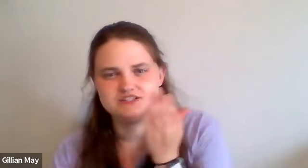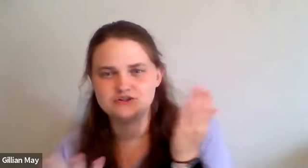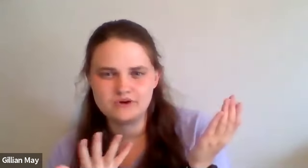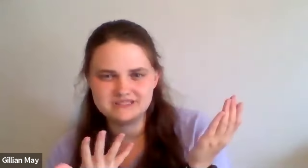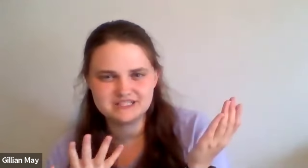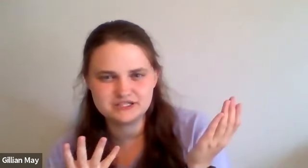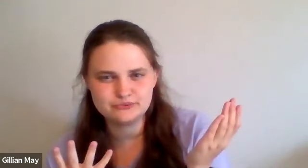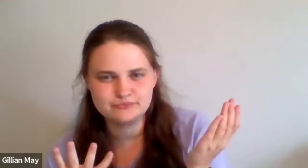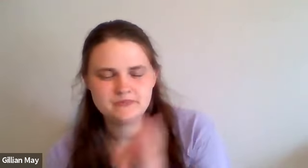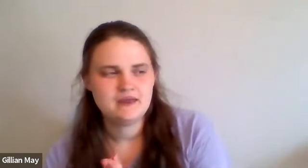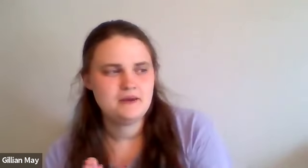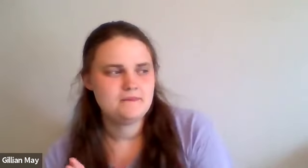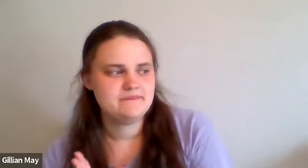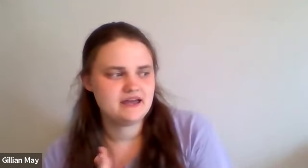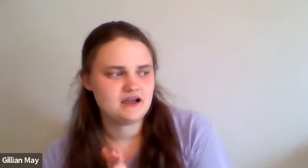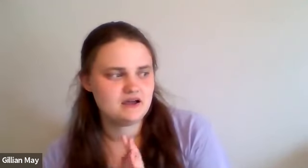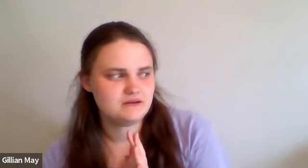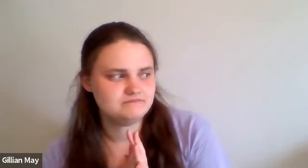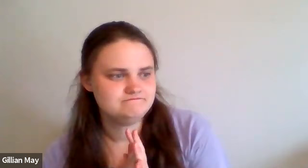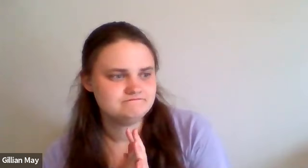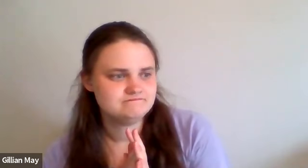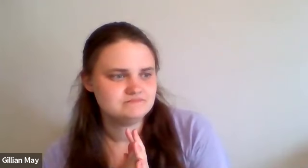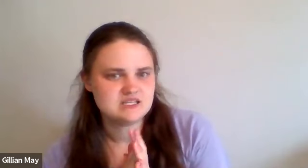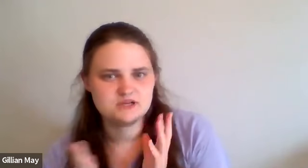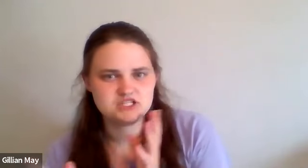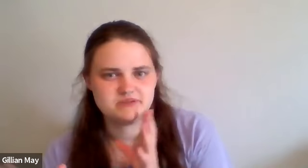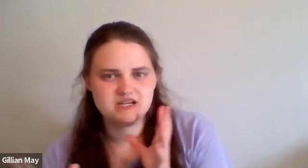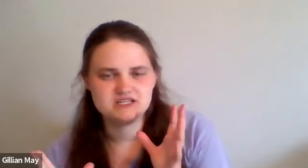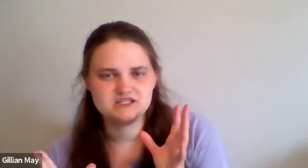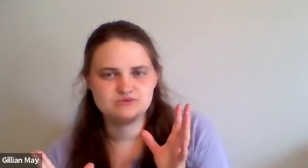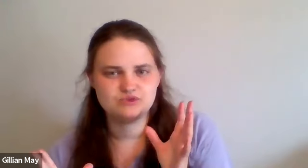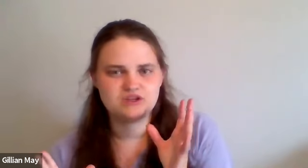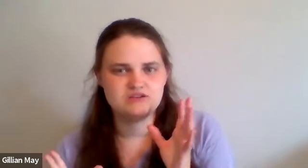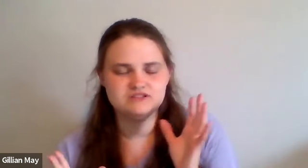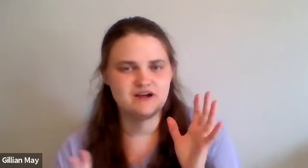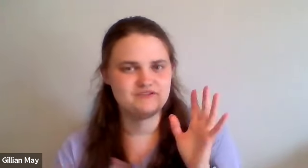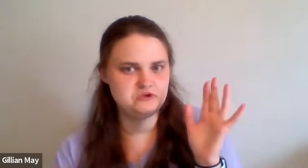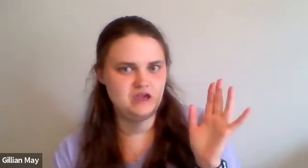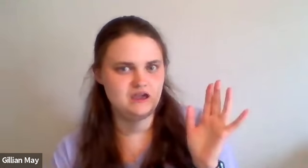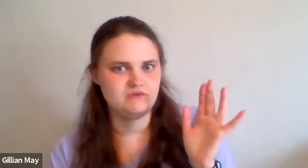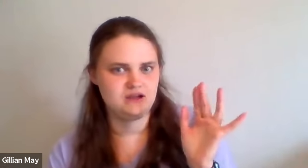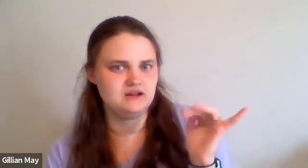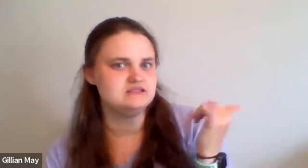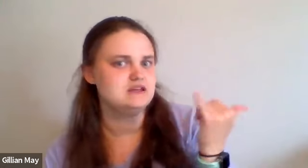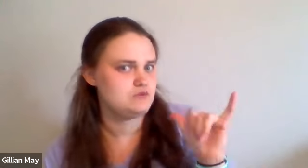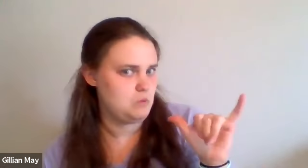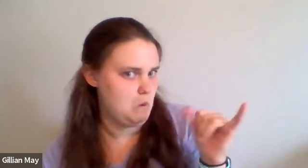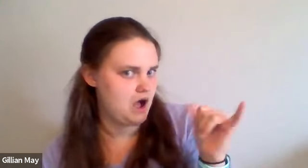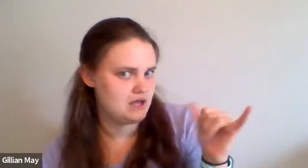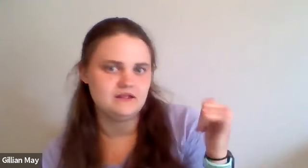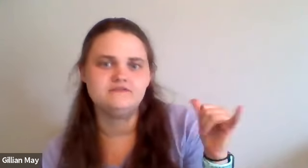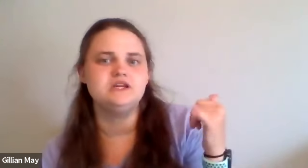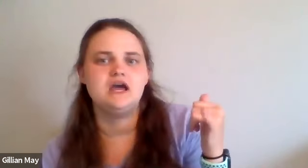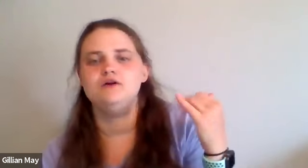easier one to do. But especially because with colors, a lot of them you can recognize like the Y, like for